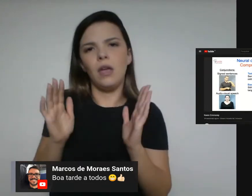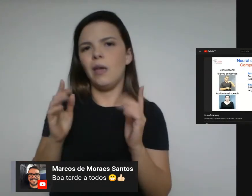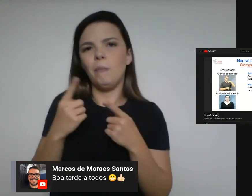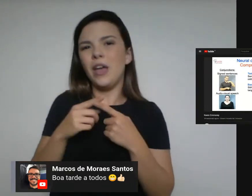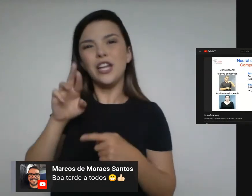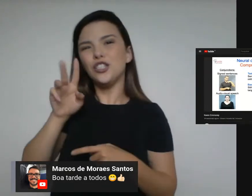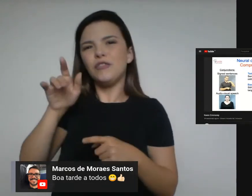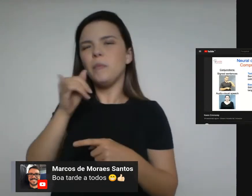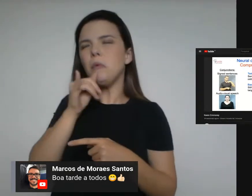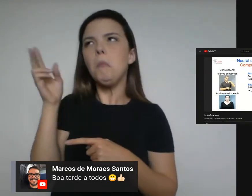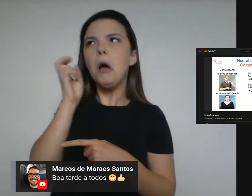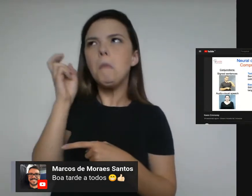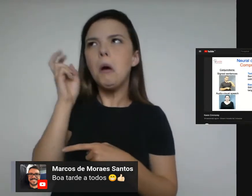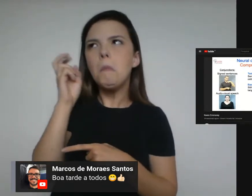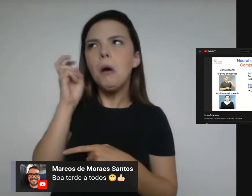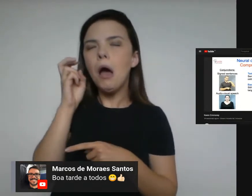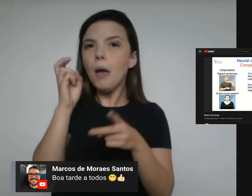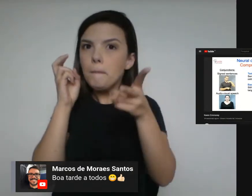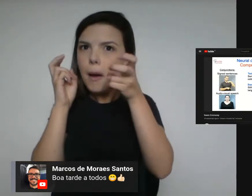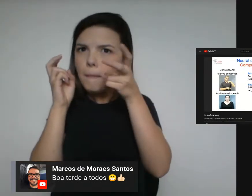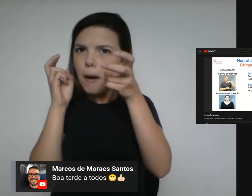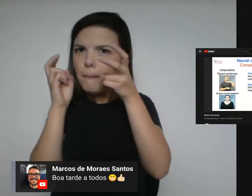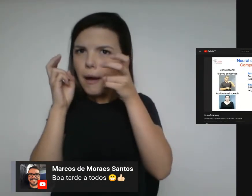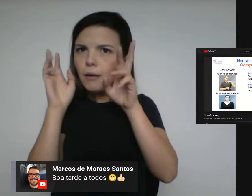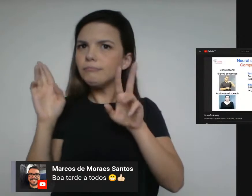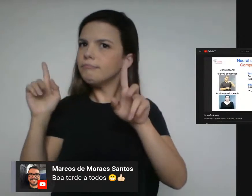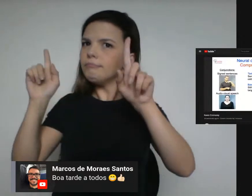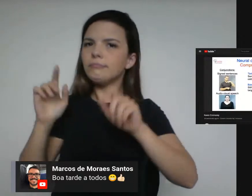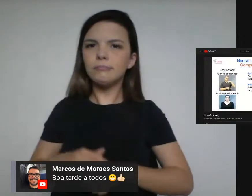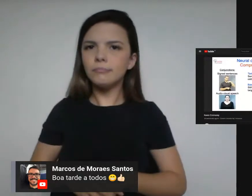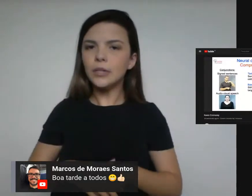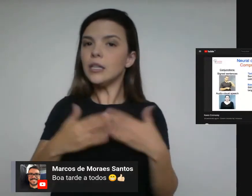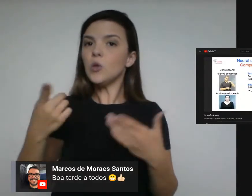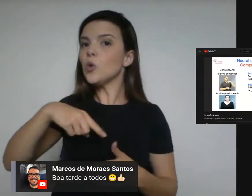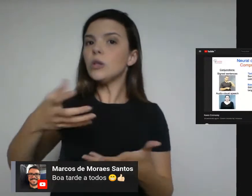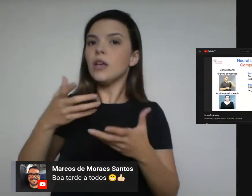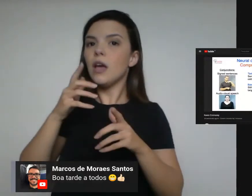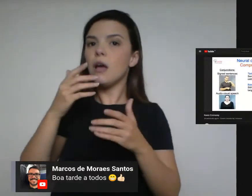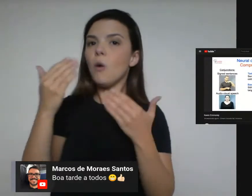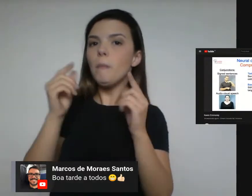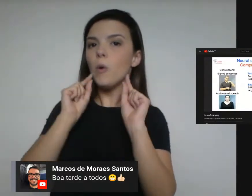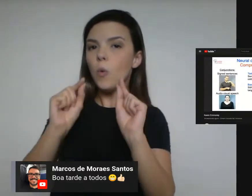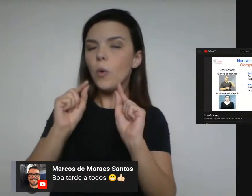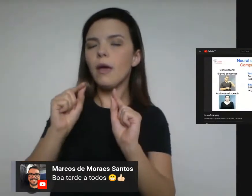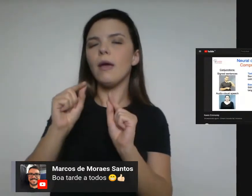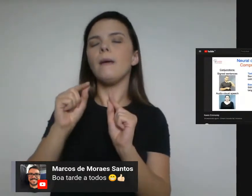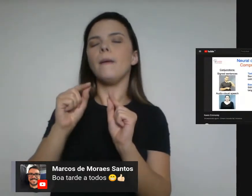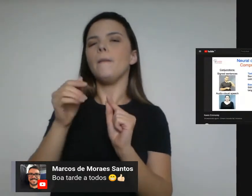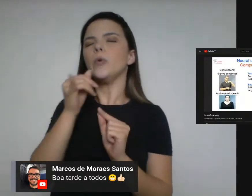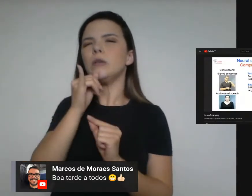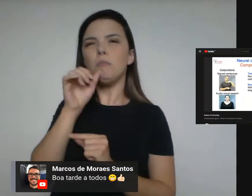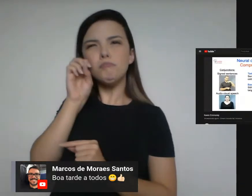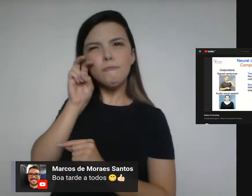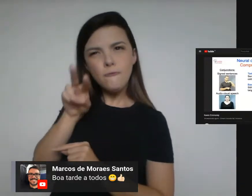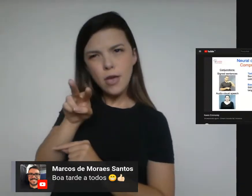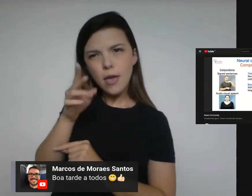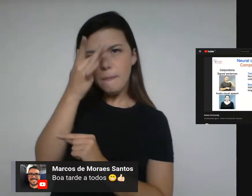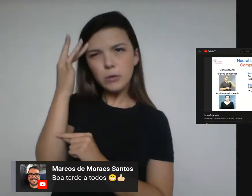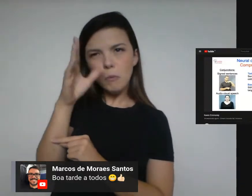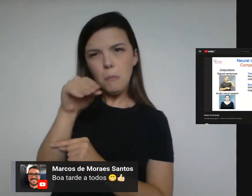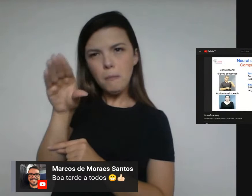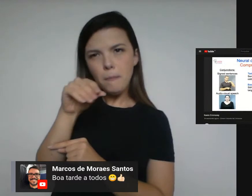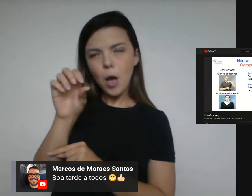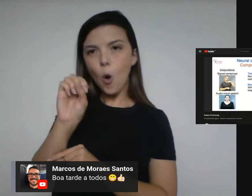So really what you want to compare is audiovisual speech, so watching a person talk with watching a person